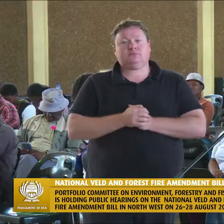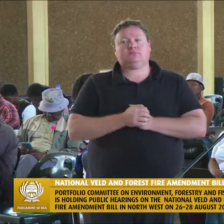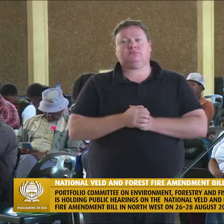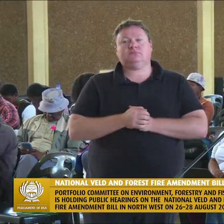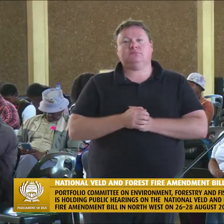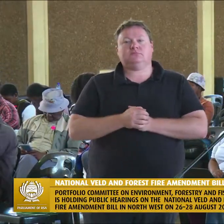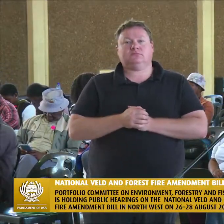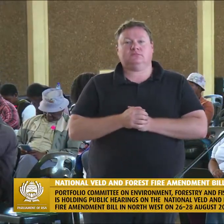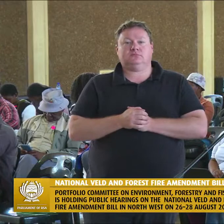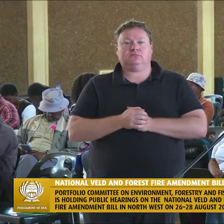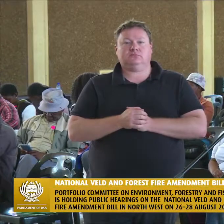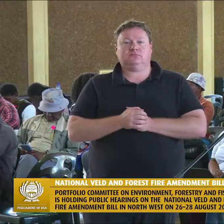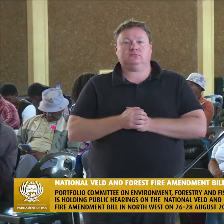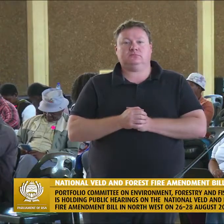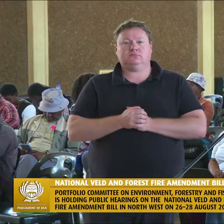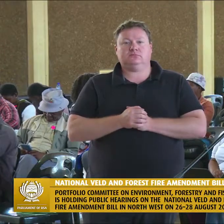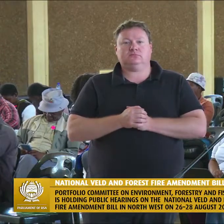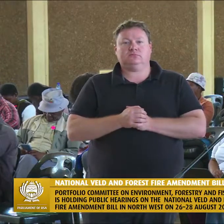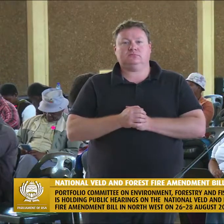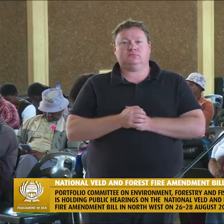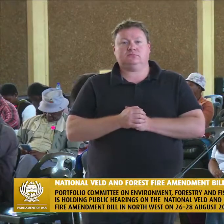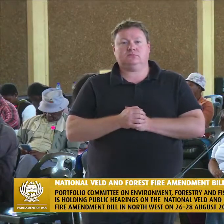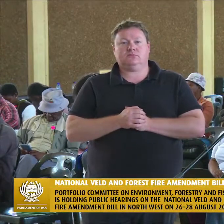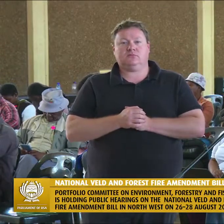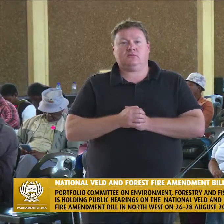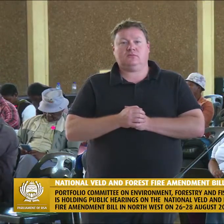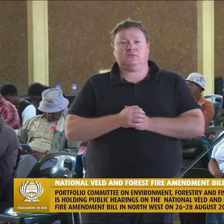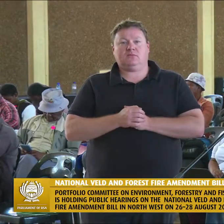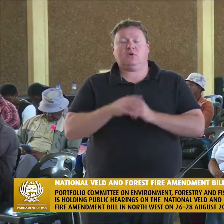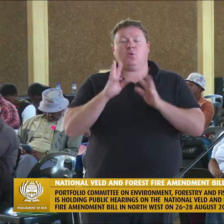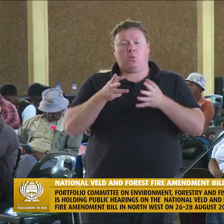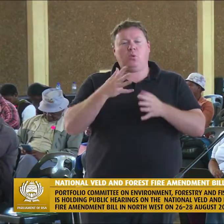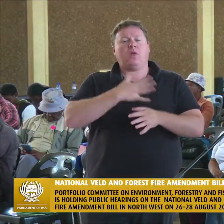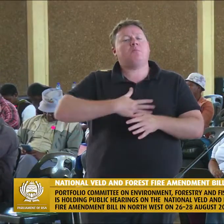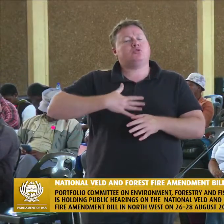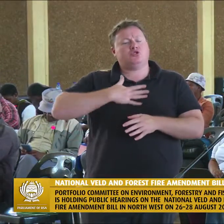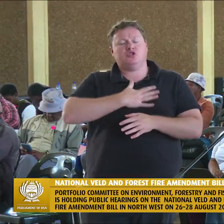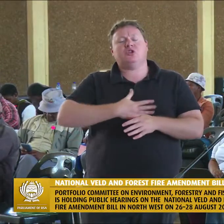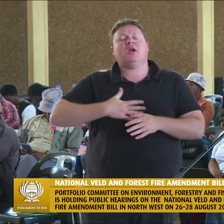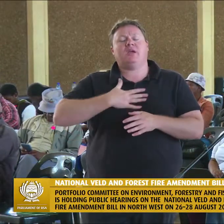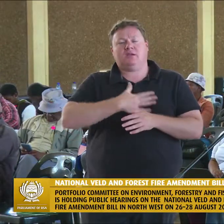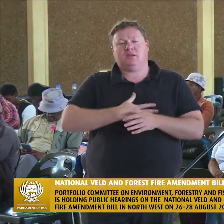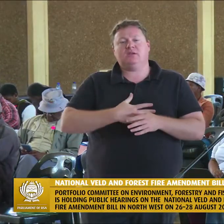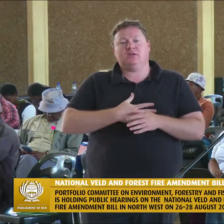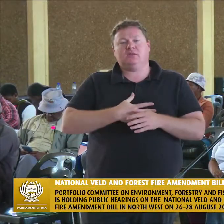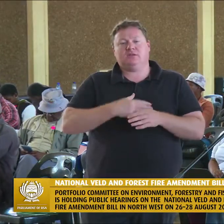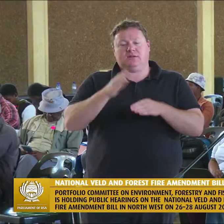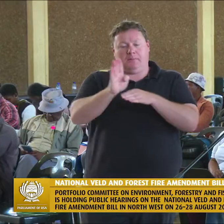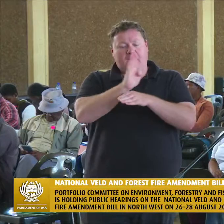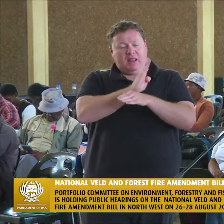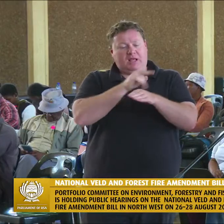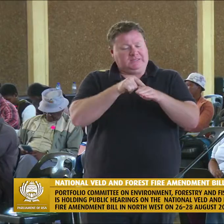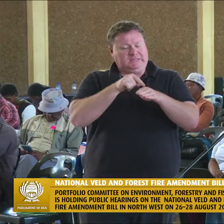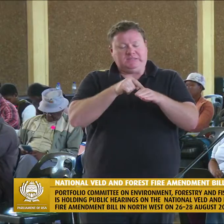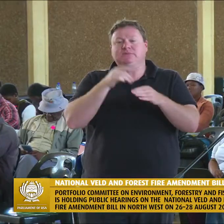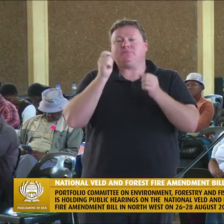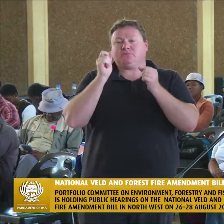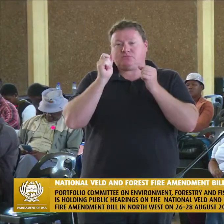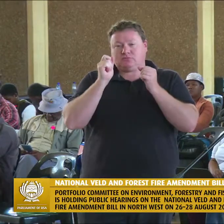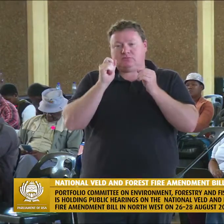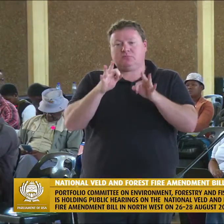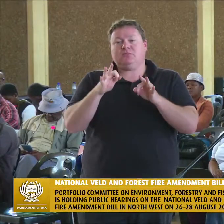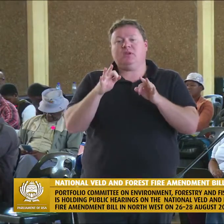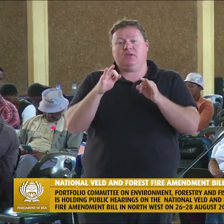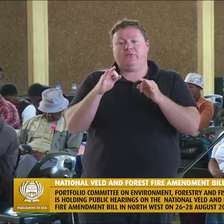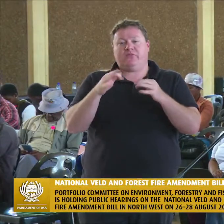will the fire station we will be very grateful with this bill should so that